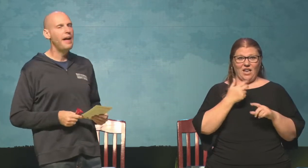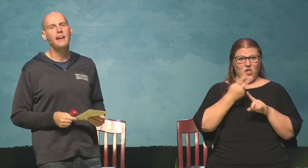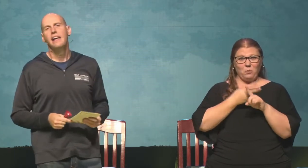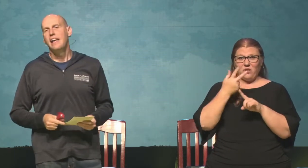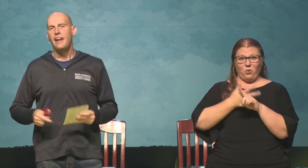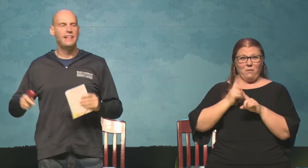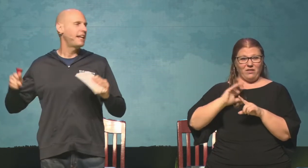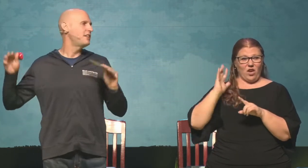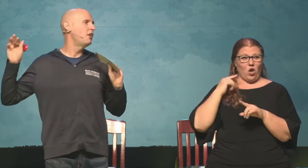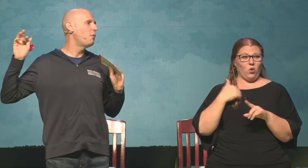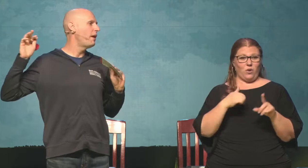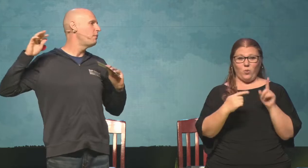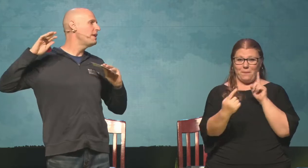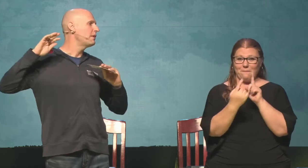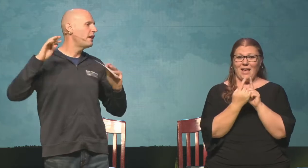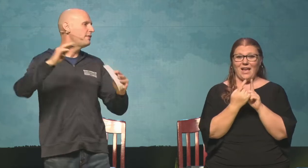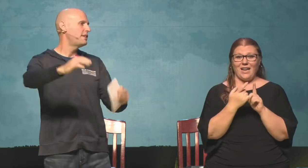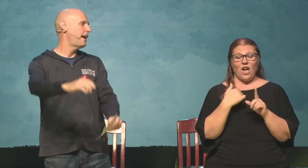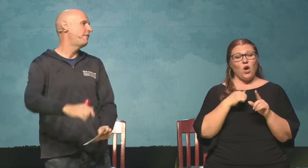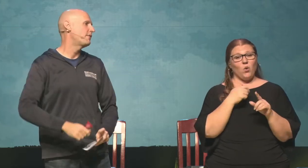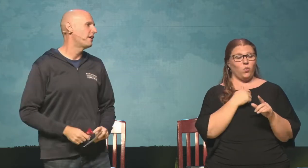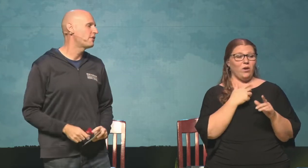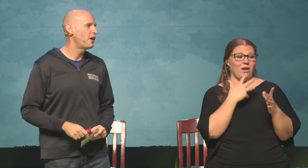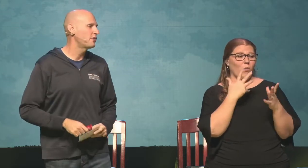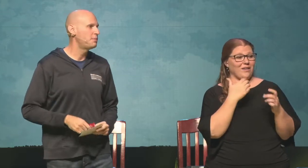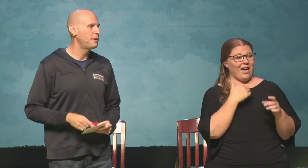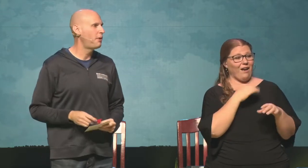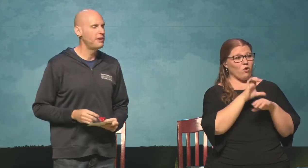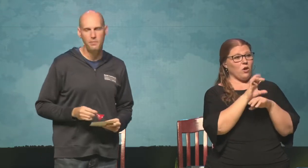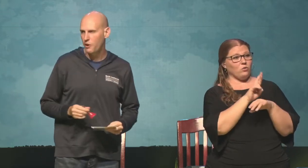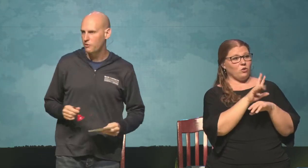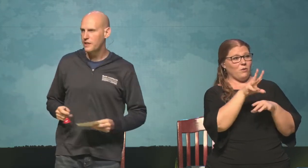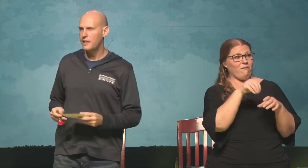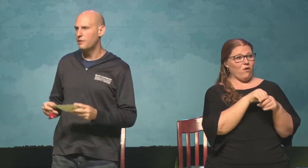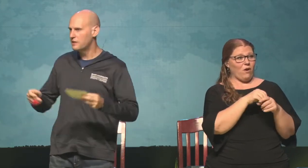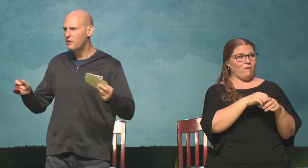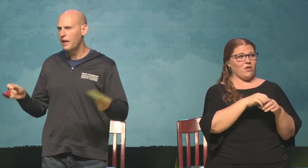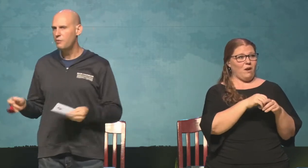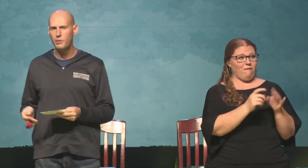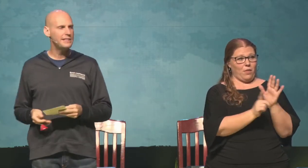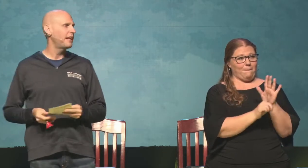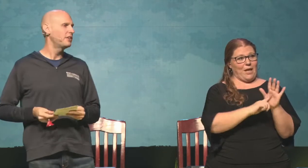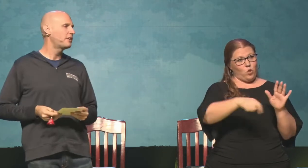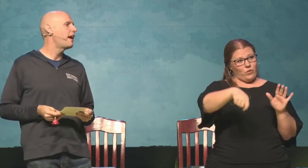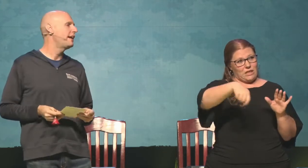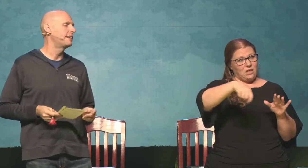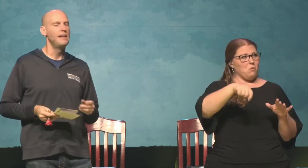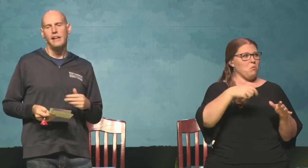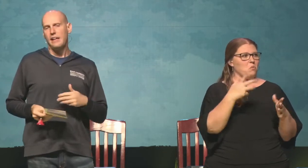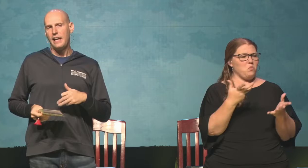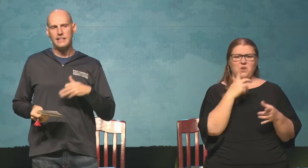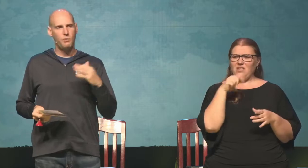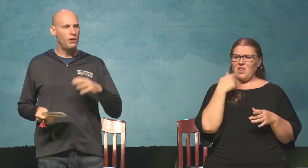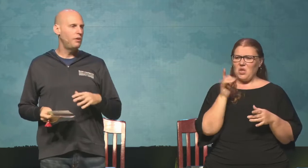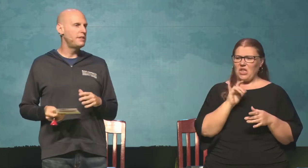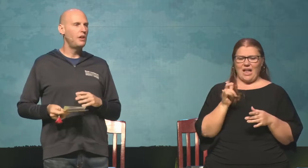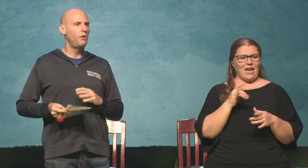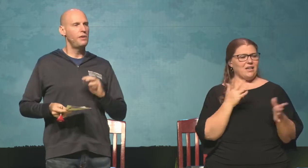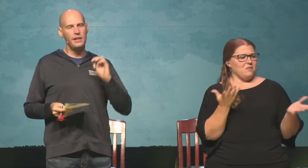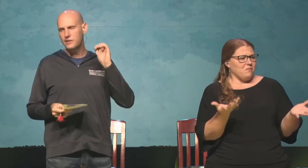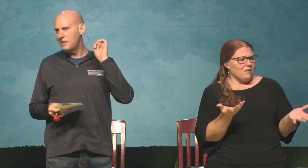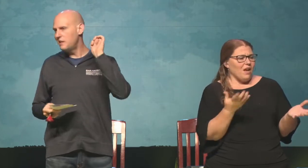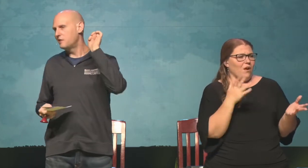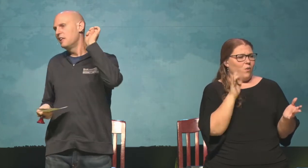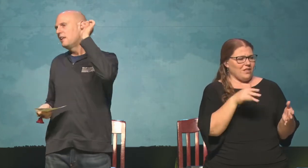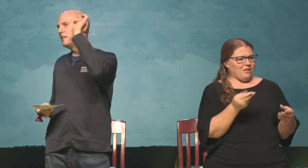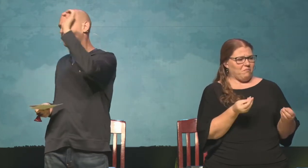we met and he said, you know what, we would love to have Crossroads be a part of the bell ringing. And I said, okay, well, what does that look like? And he said, well, you know,